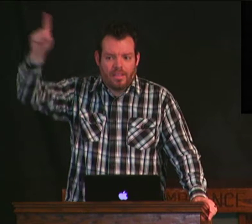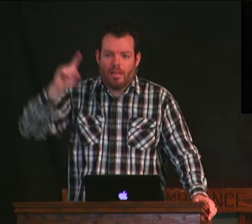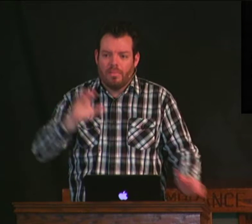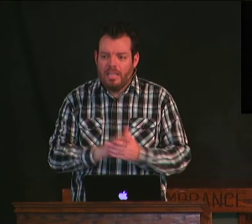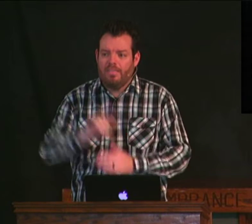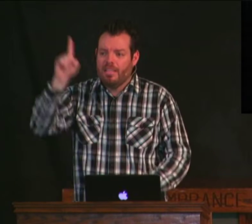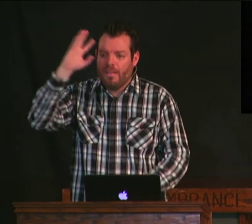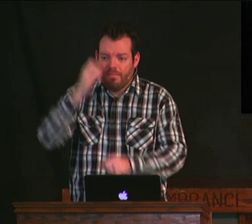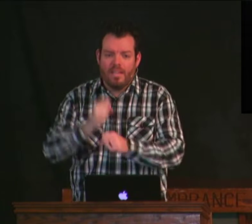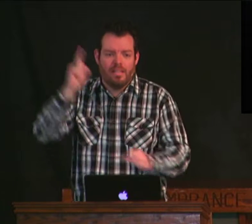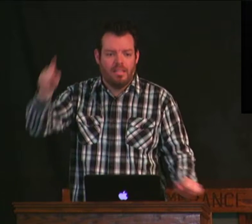that believe in him, have faith in him,